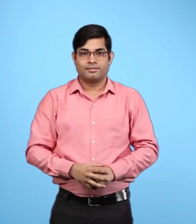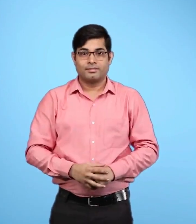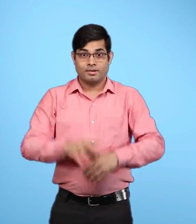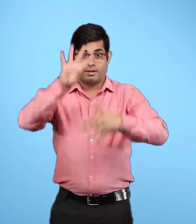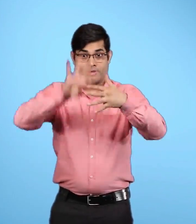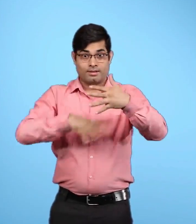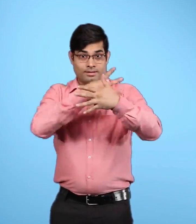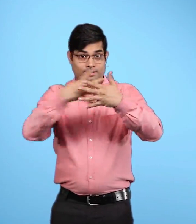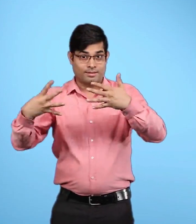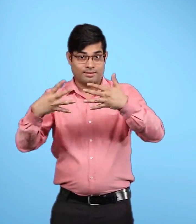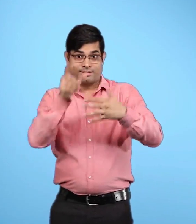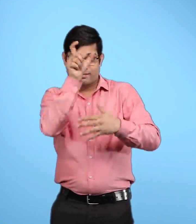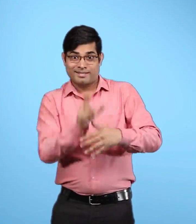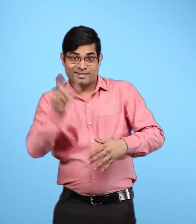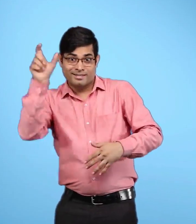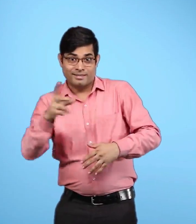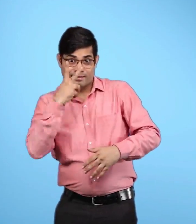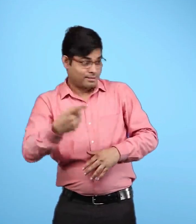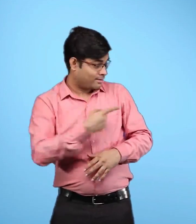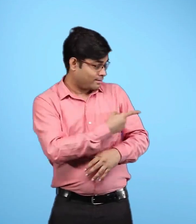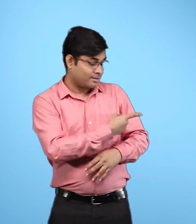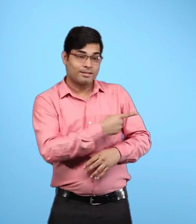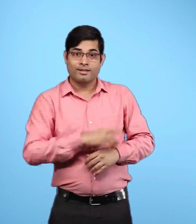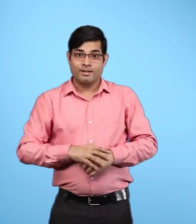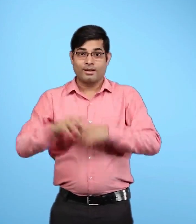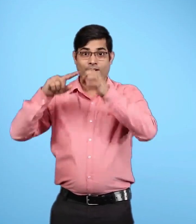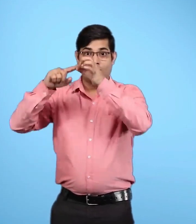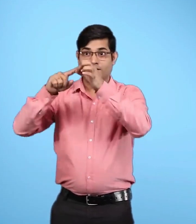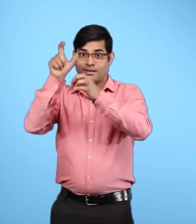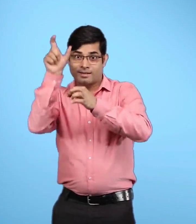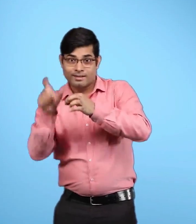Write the number in the table. Fill the table for other colors.